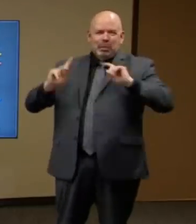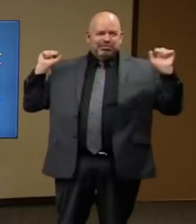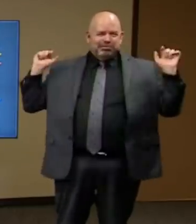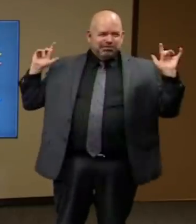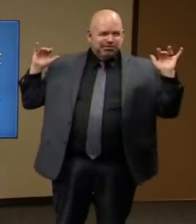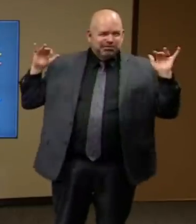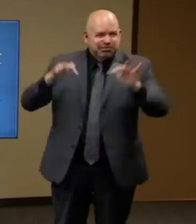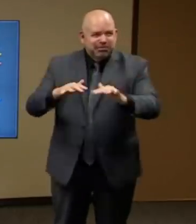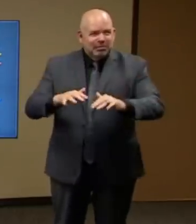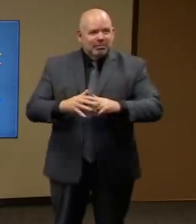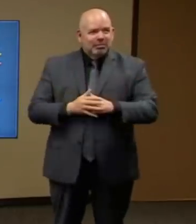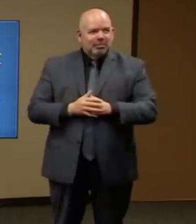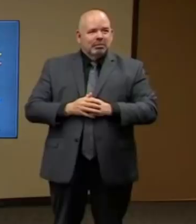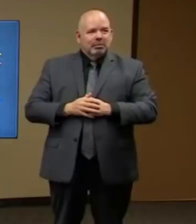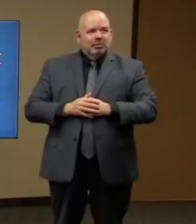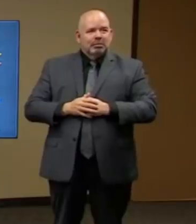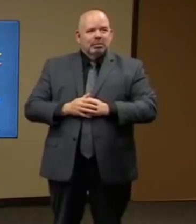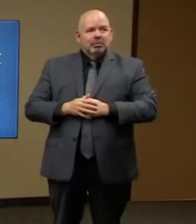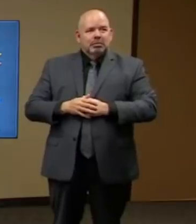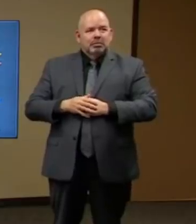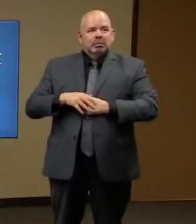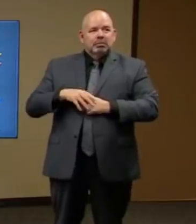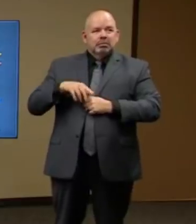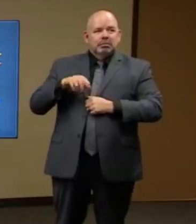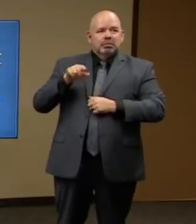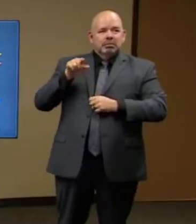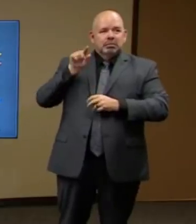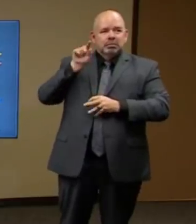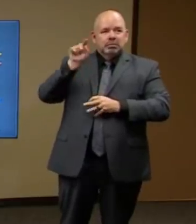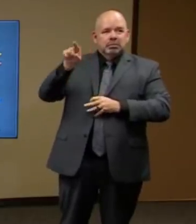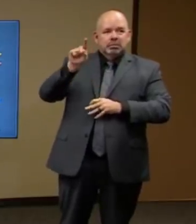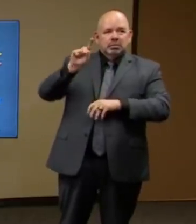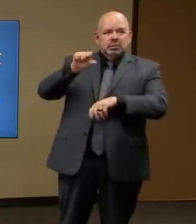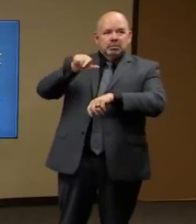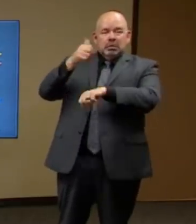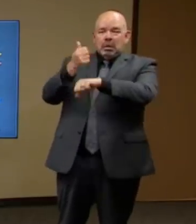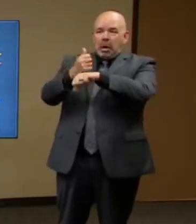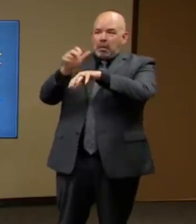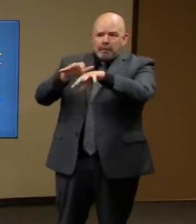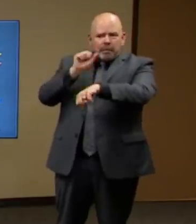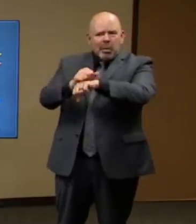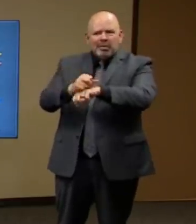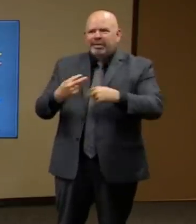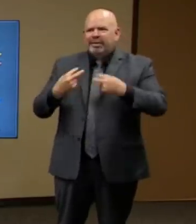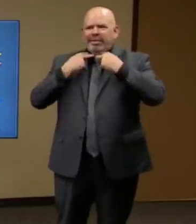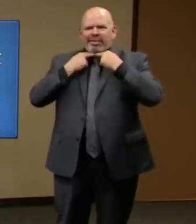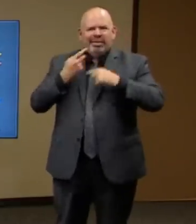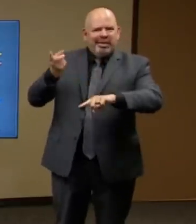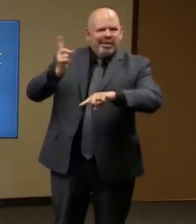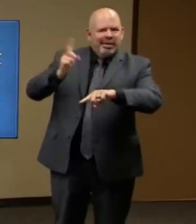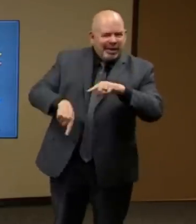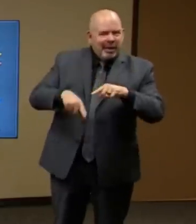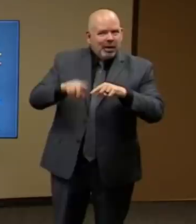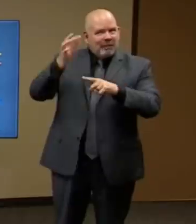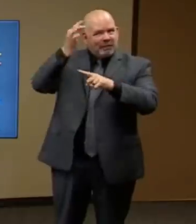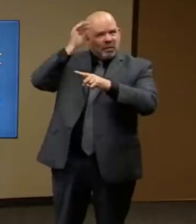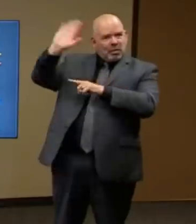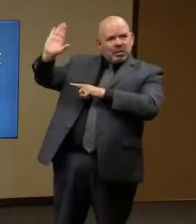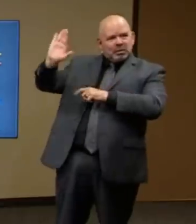up at 5 o'clock in the morning, lining up, and we're usually running out of tests sometime in the afternoon or late